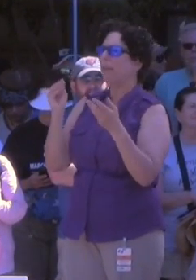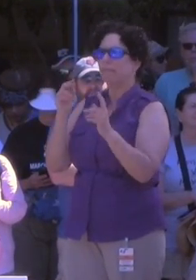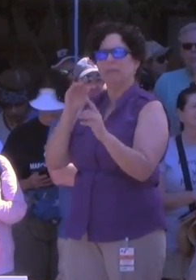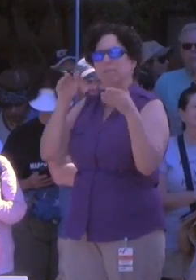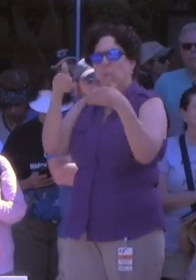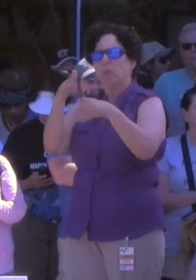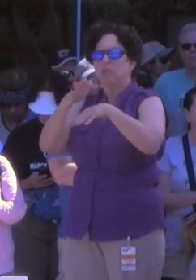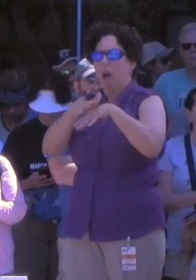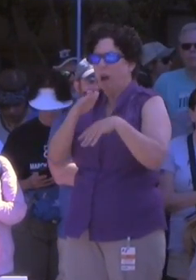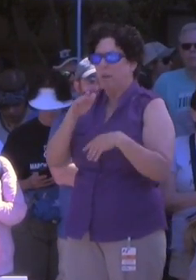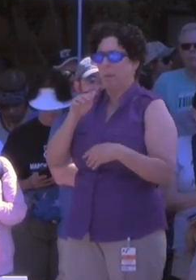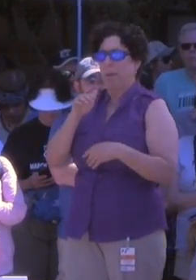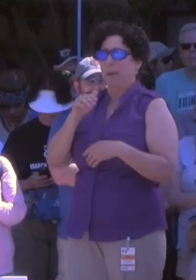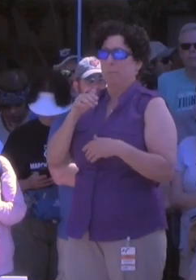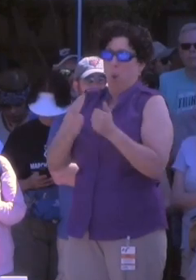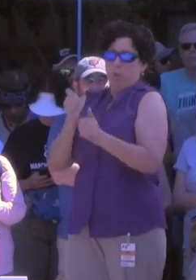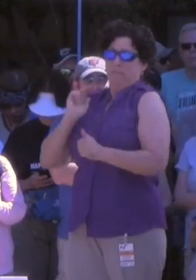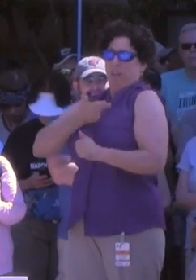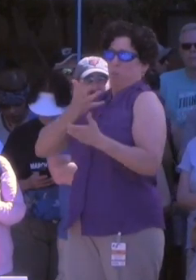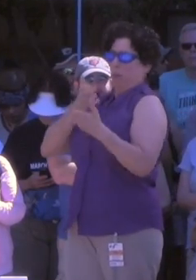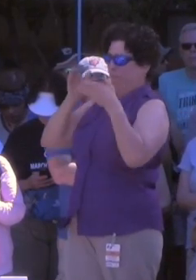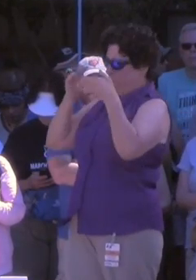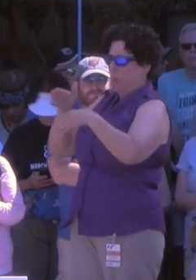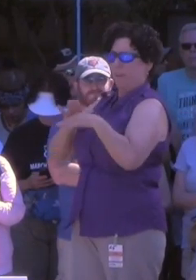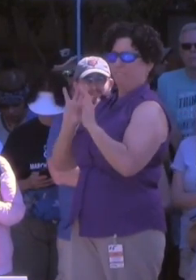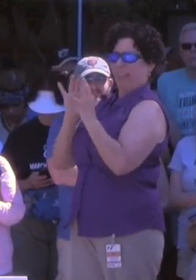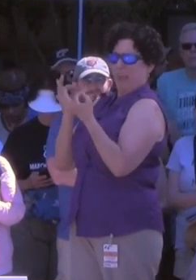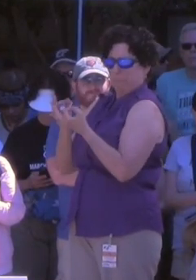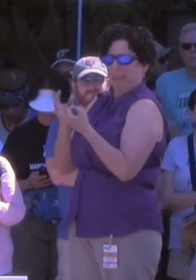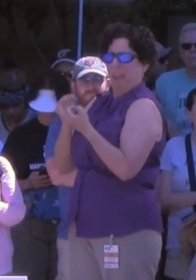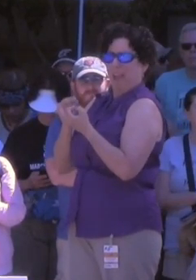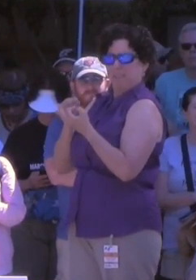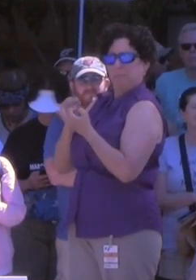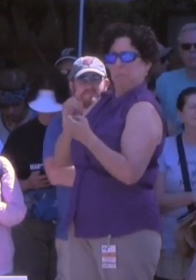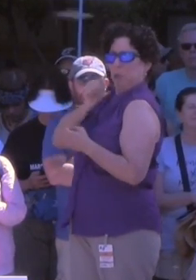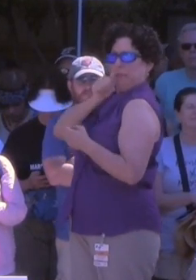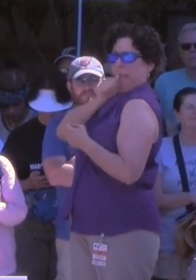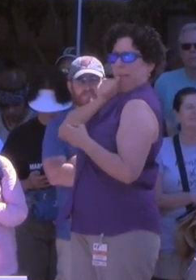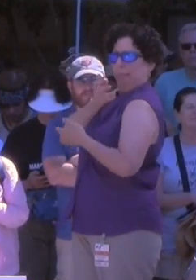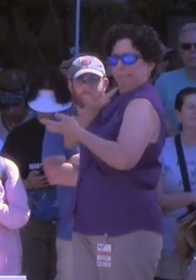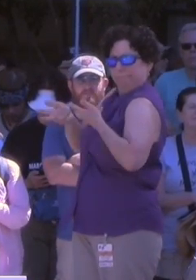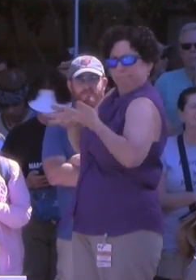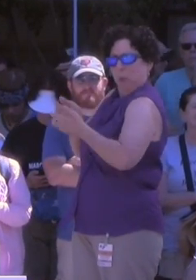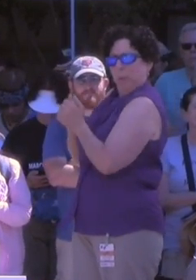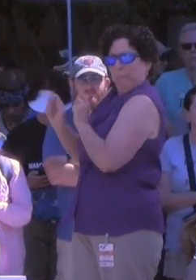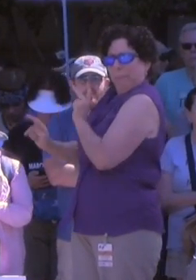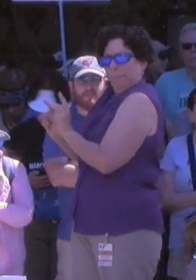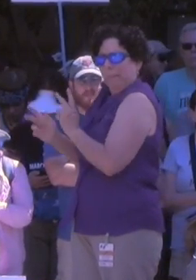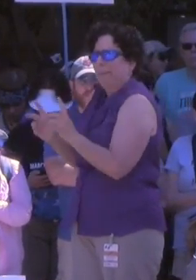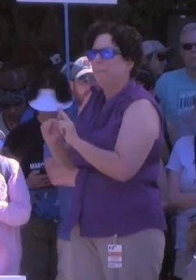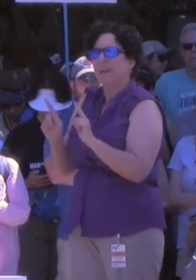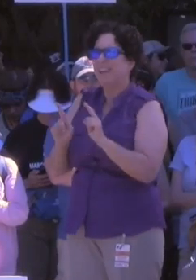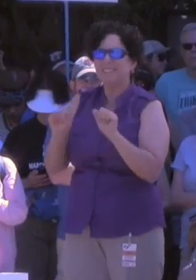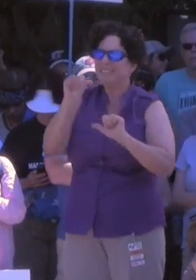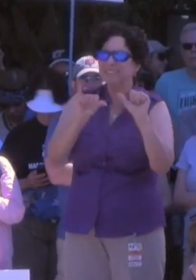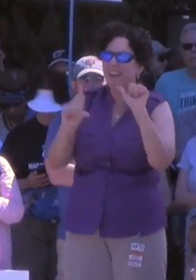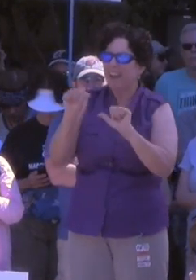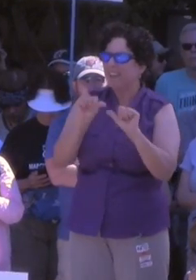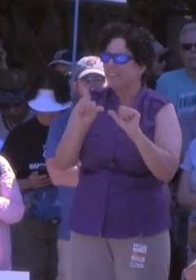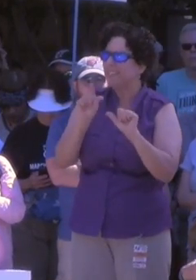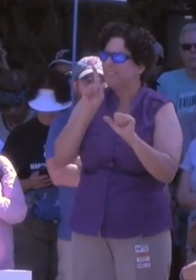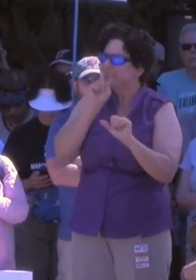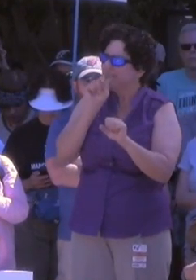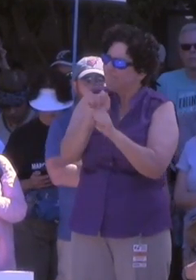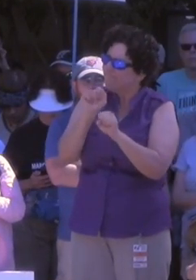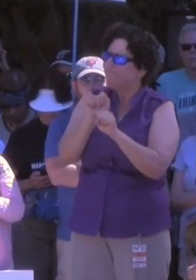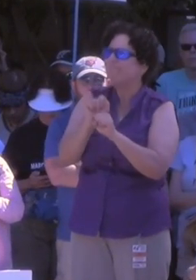focus on our personal and family and community relations and our interactions. But I would say that doing science is in fact an